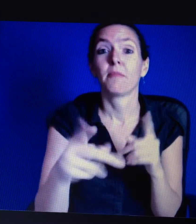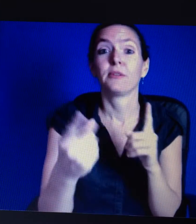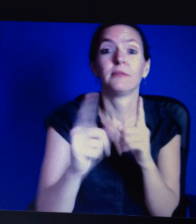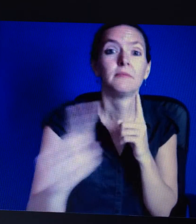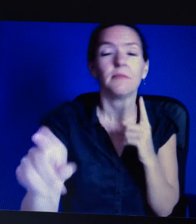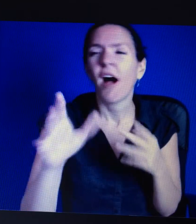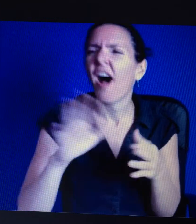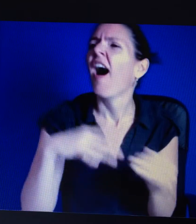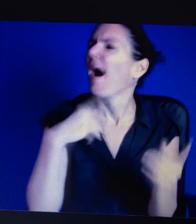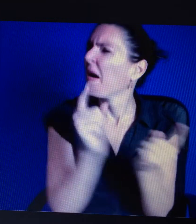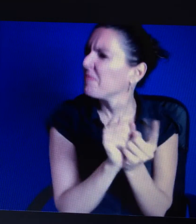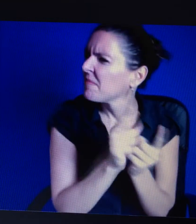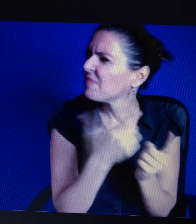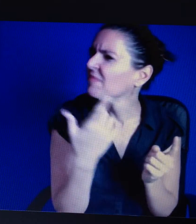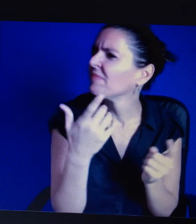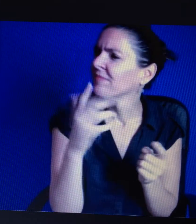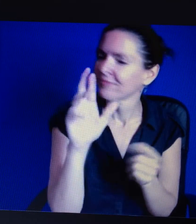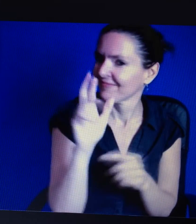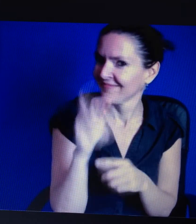And when we're chatting, I mean,